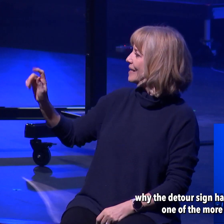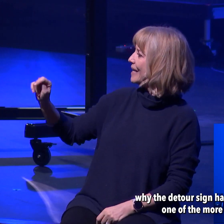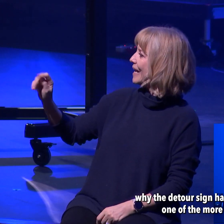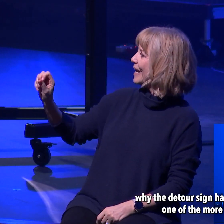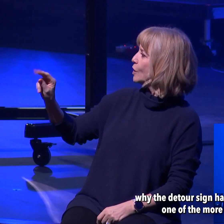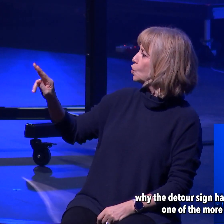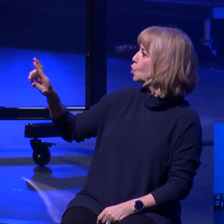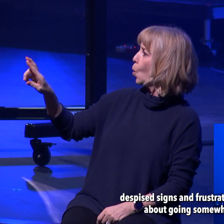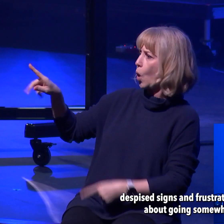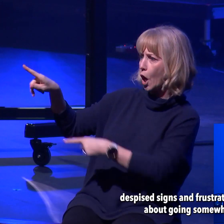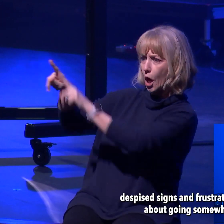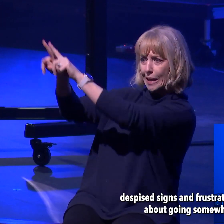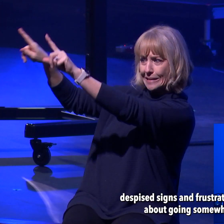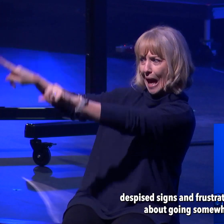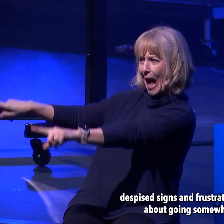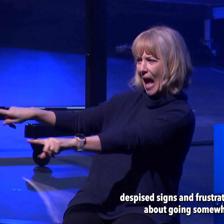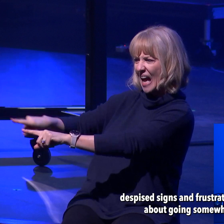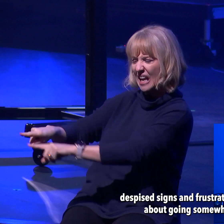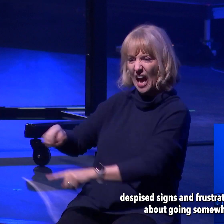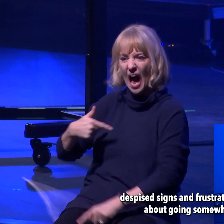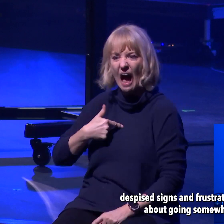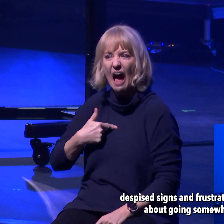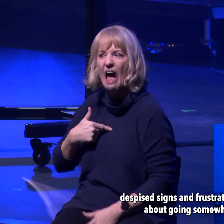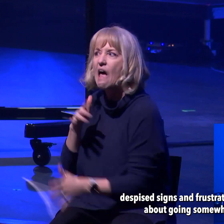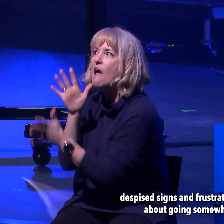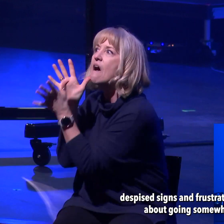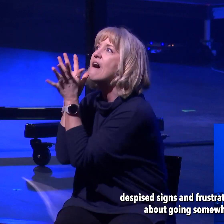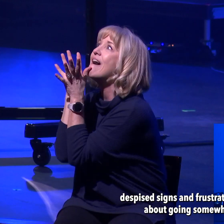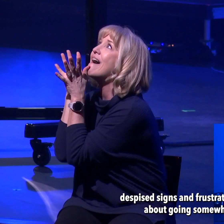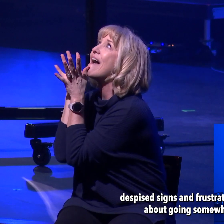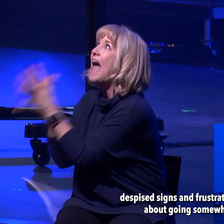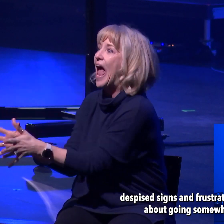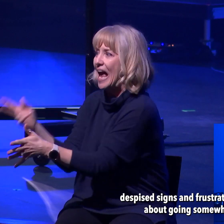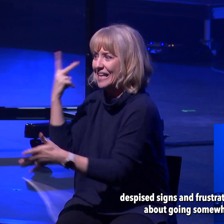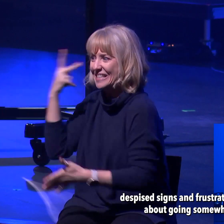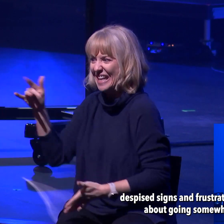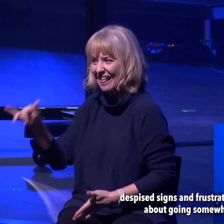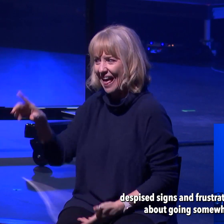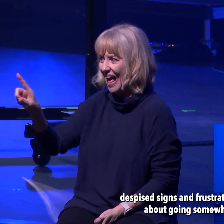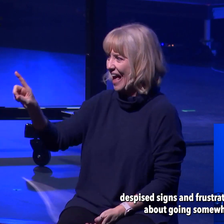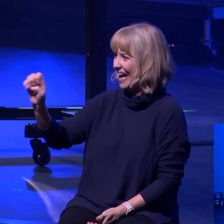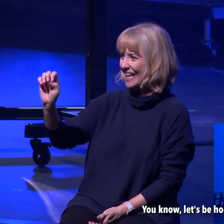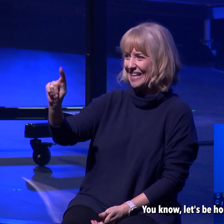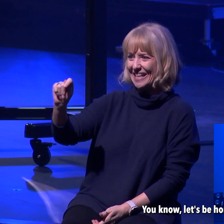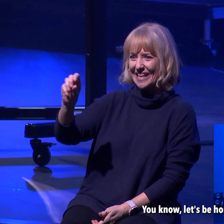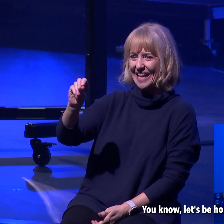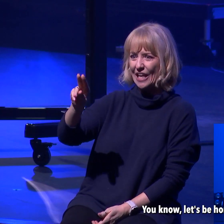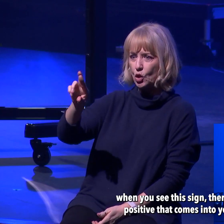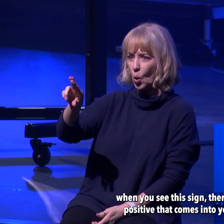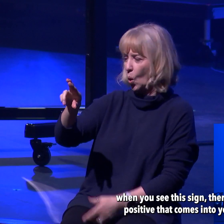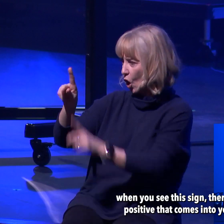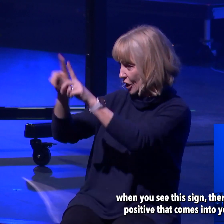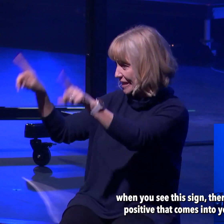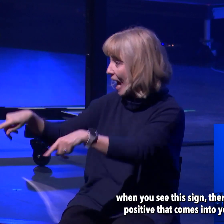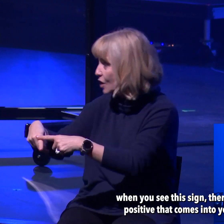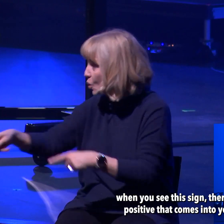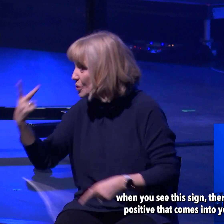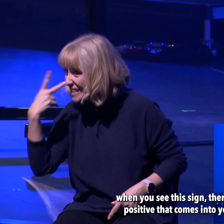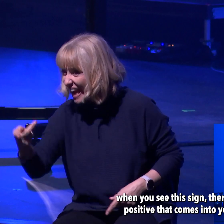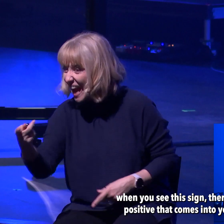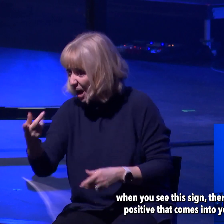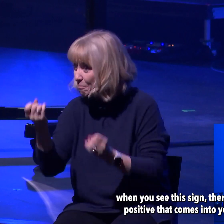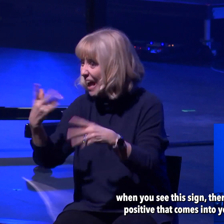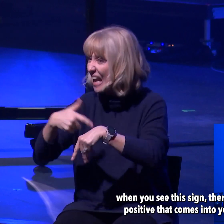one of the more despised signs and frustrating things about going somewhere. You know, let's be honest, when you see this